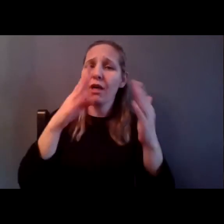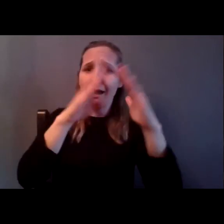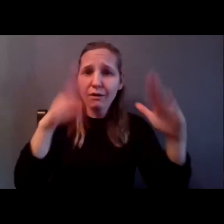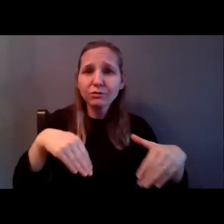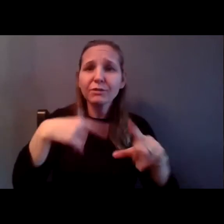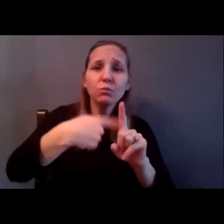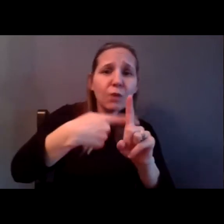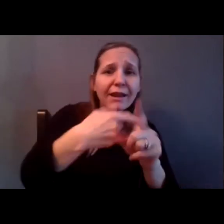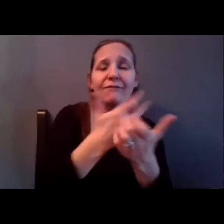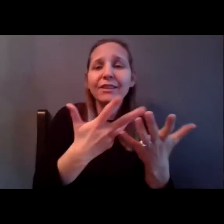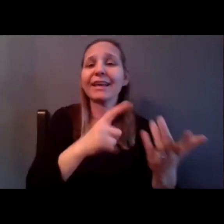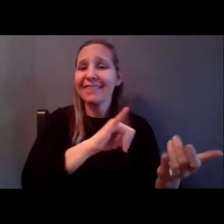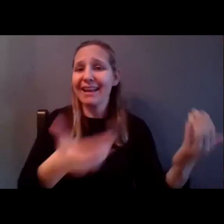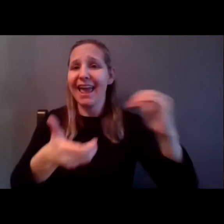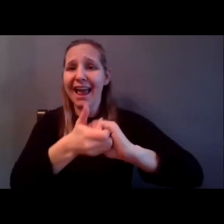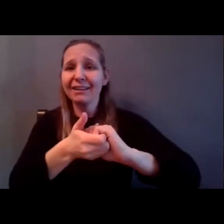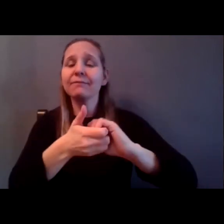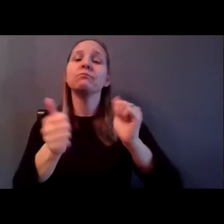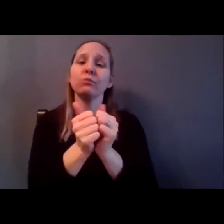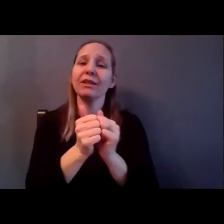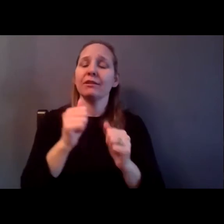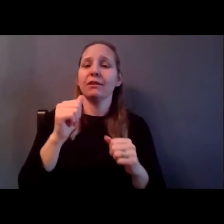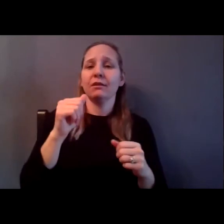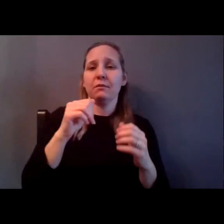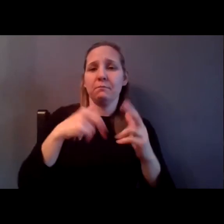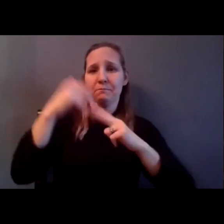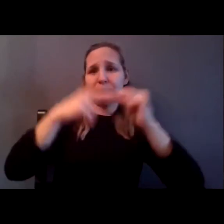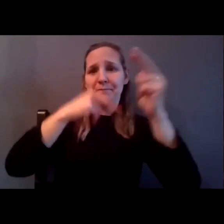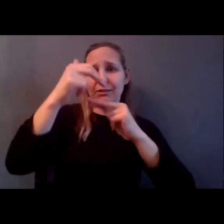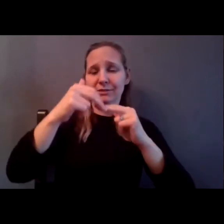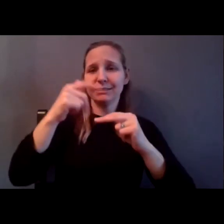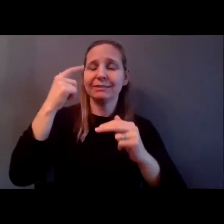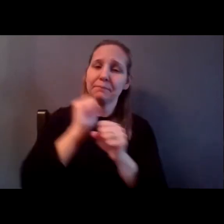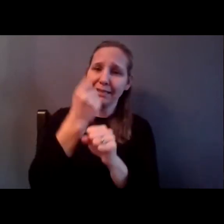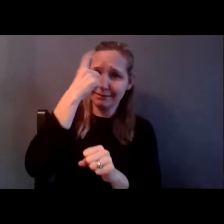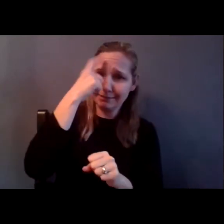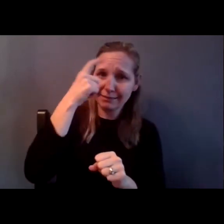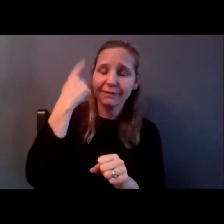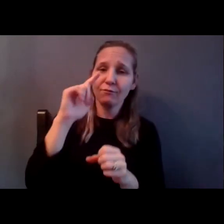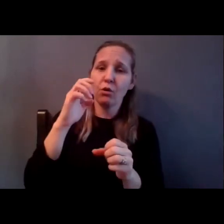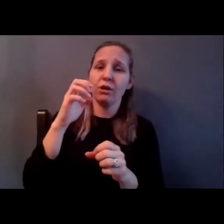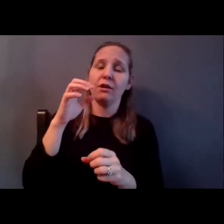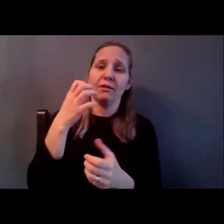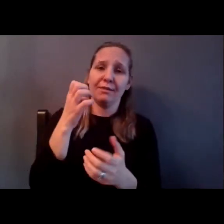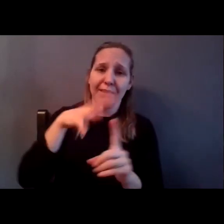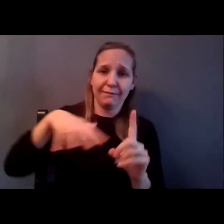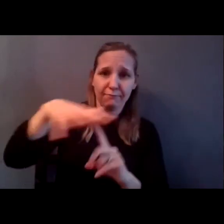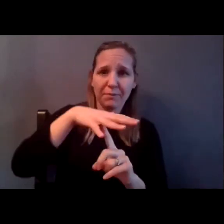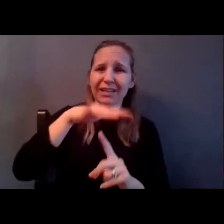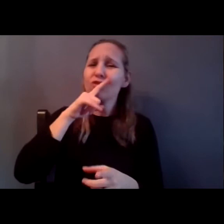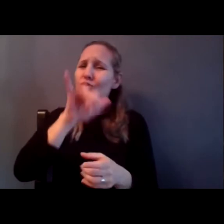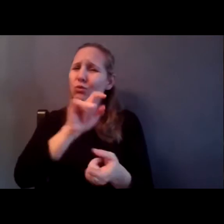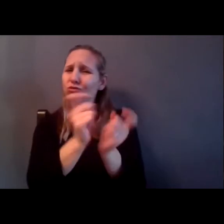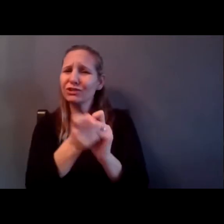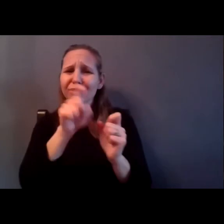zero carbon and retrofitted buildings. These are all changes we're going to have to make sooner rather than later, so it's imperative that they